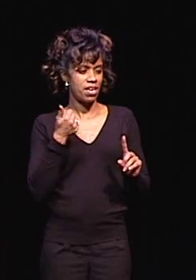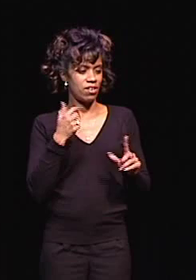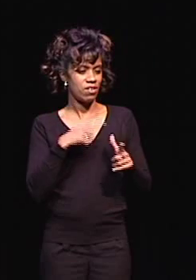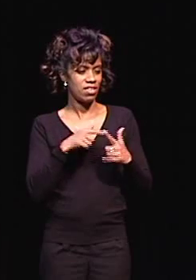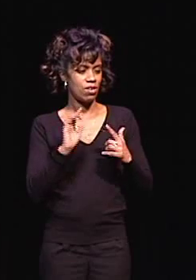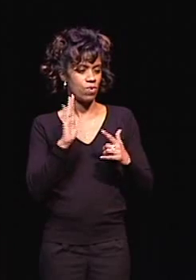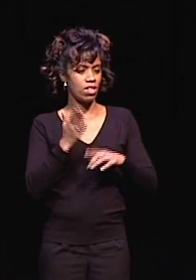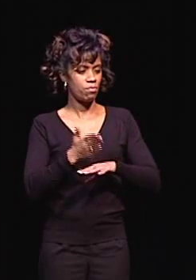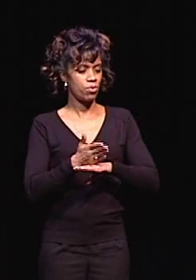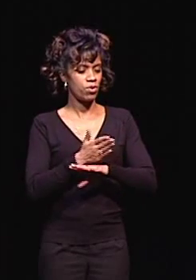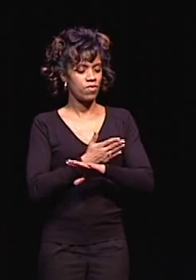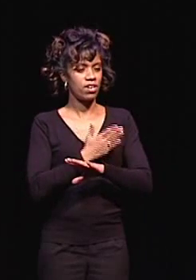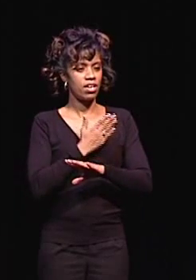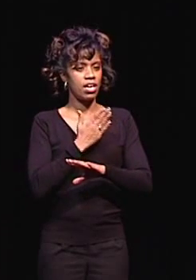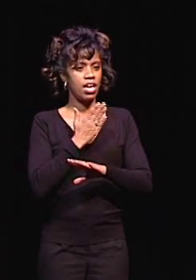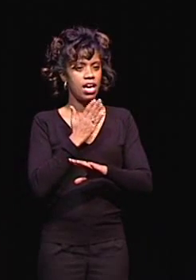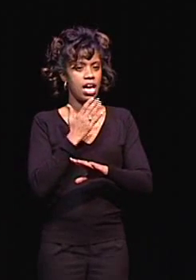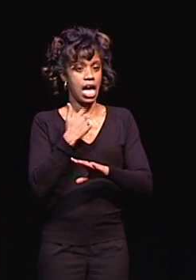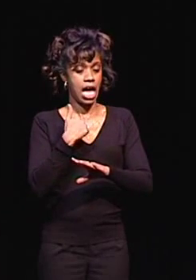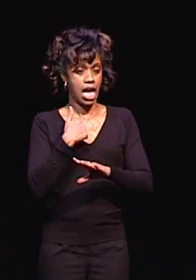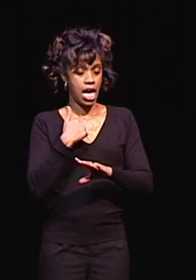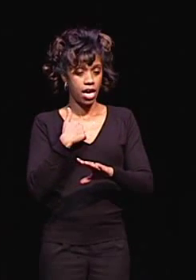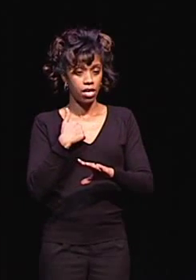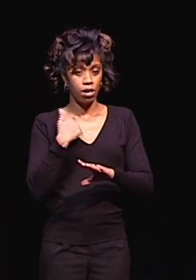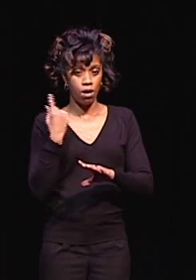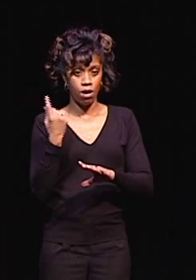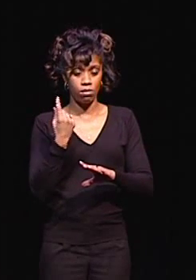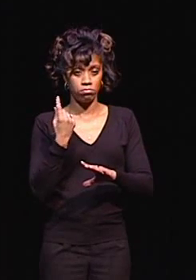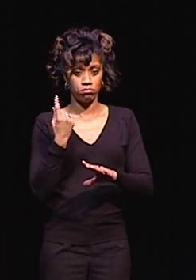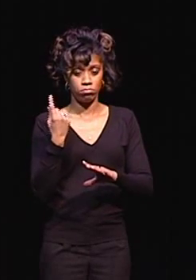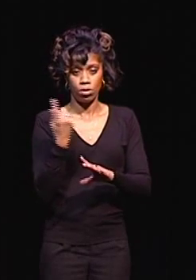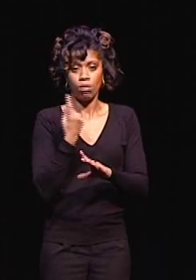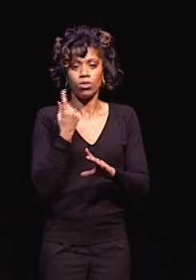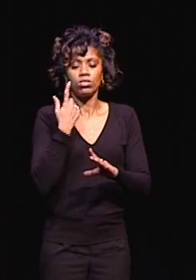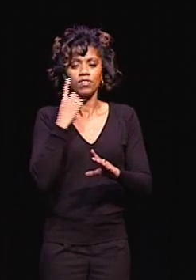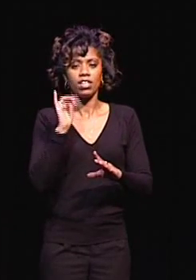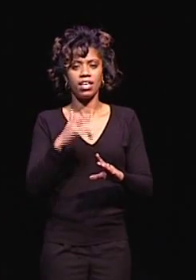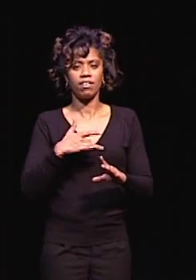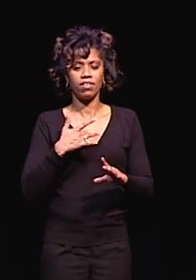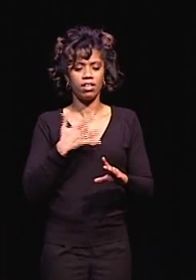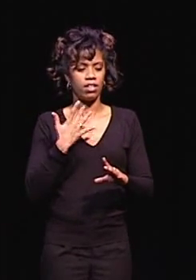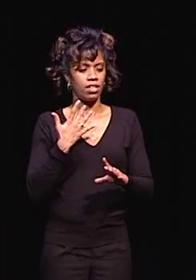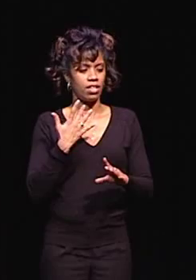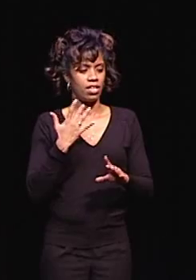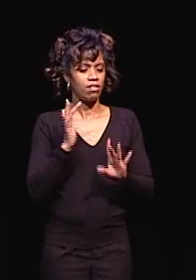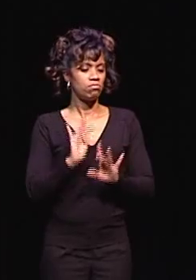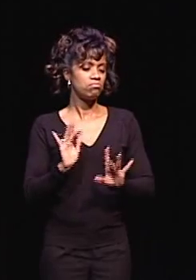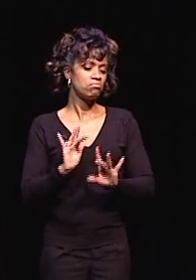proved. Even I could almost pity feel, for thou art nor beloved.